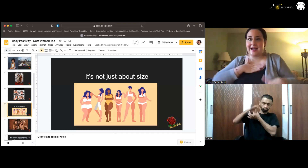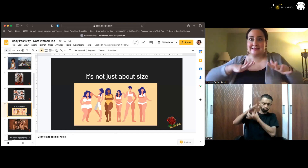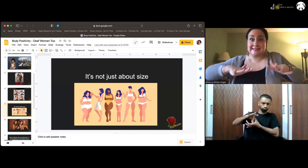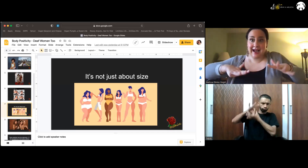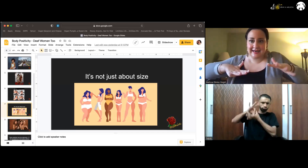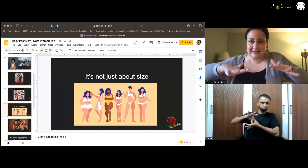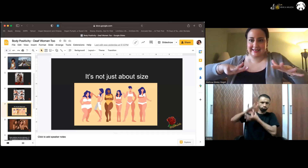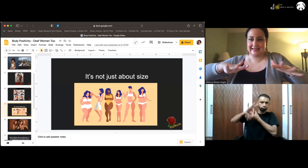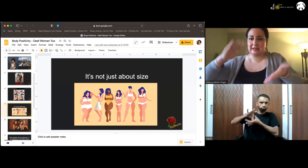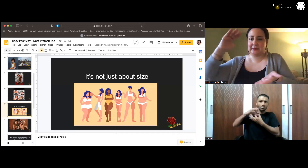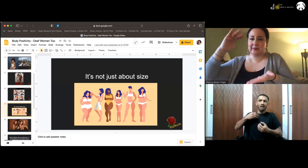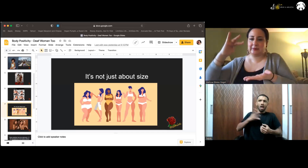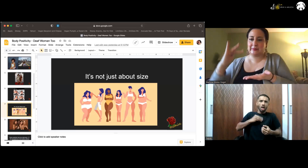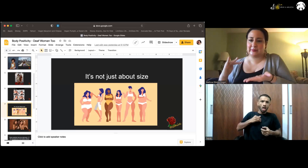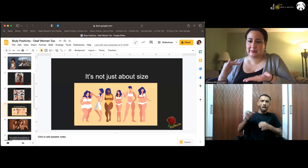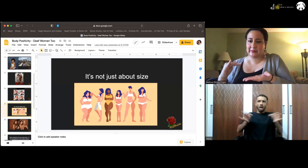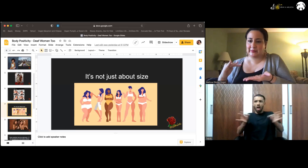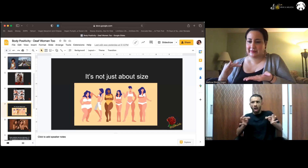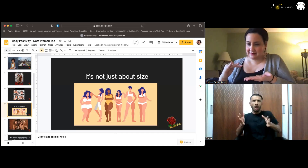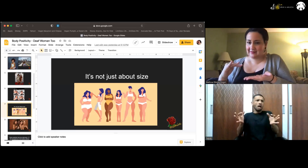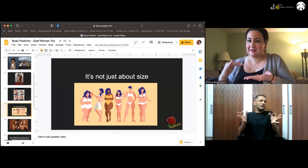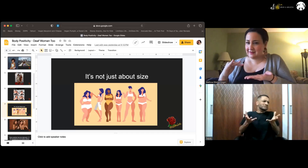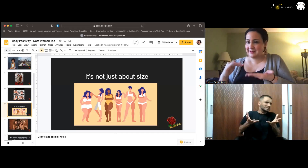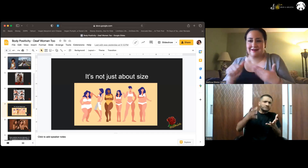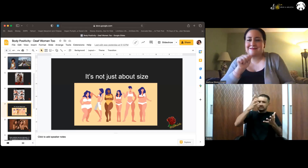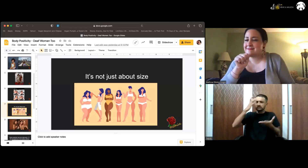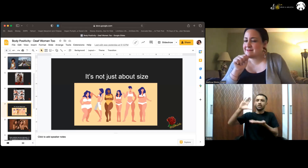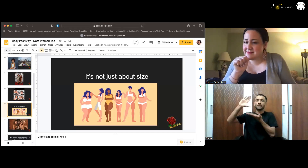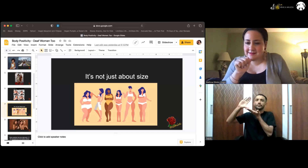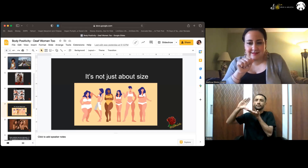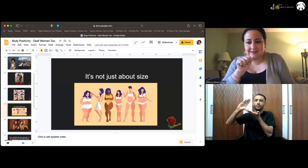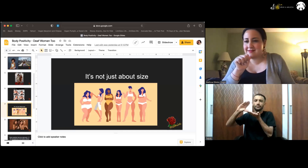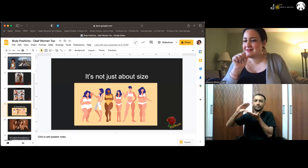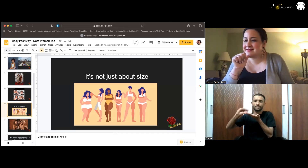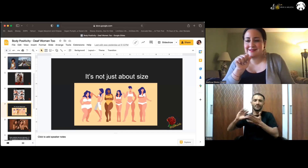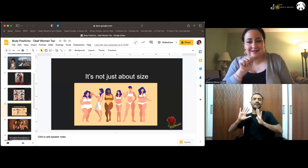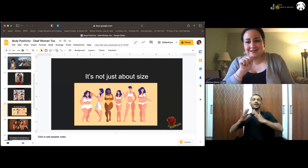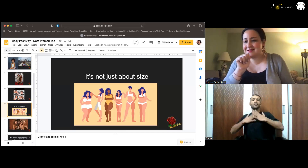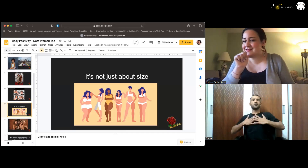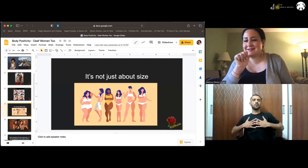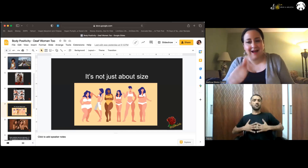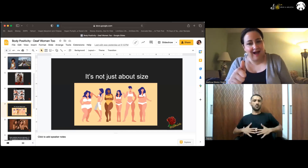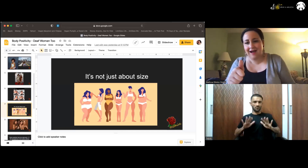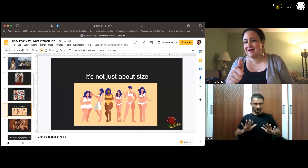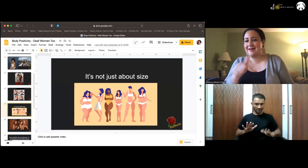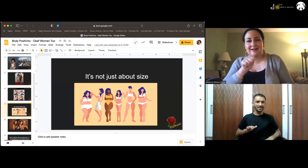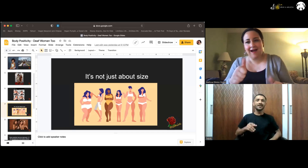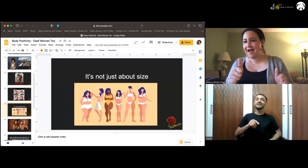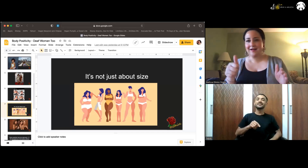I really felt well, and the mental health was also good in those times, and my concerns, my issues